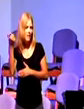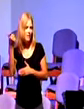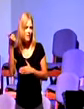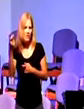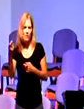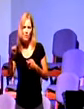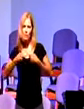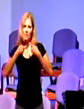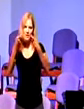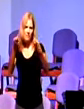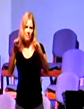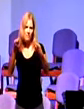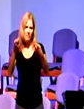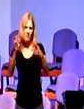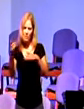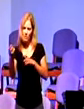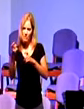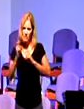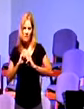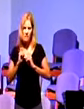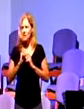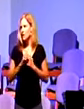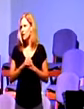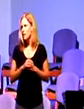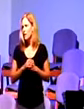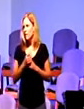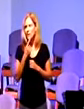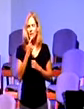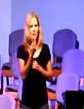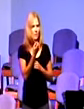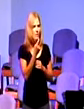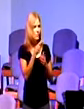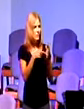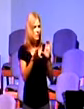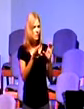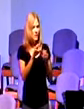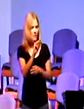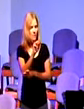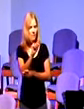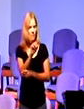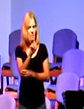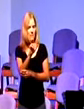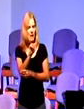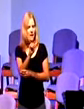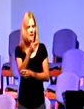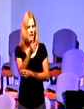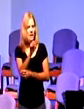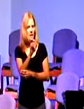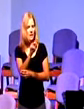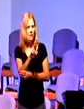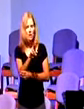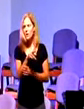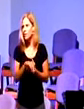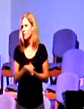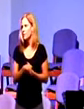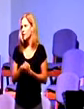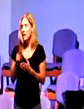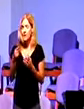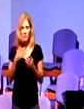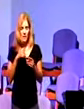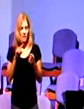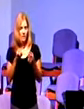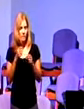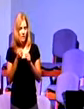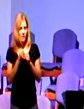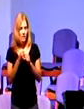to receive. I'm going to tell you just a little bit about what God is doing in Madagascar. The Samaritan's Purse involvement in